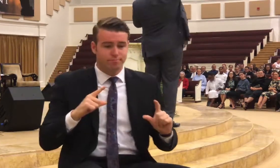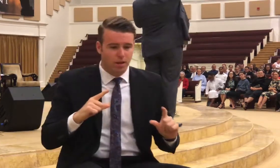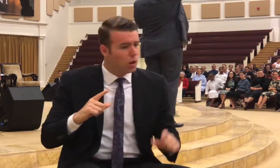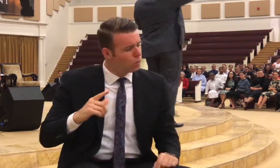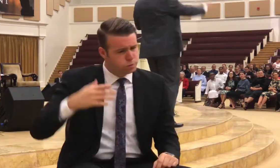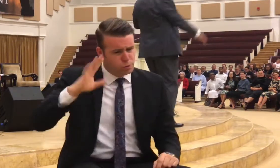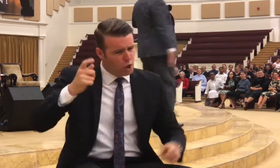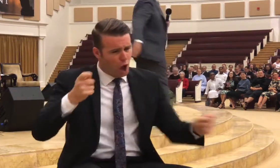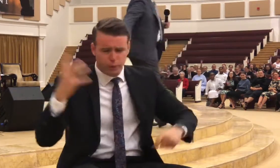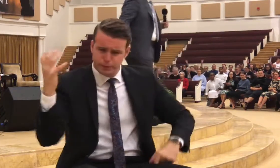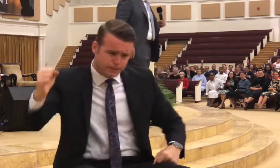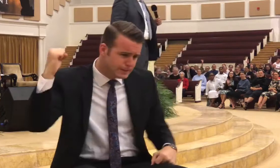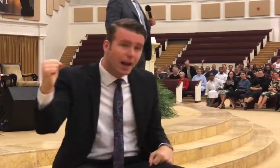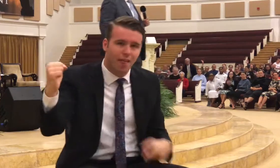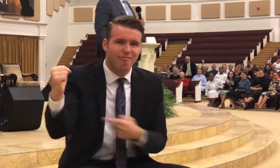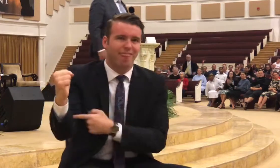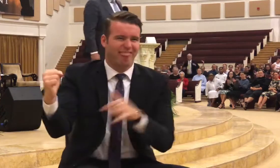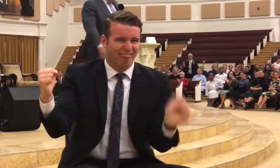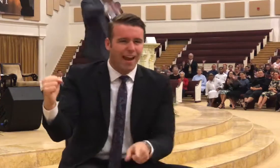God reigns.